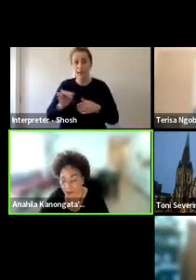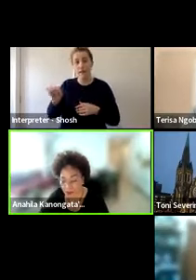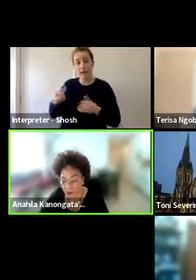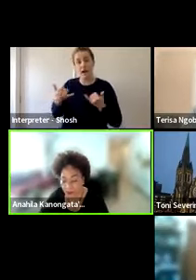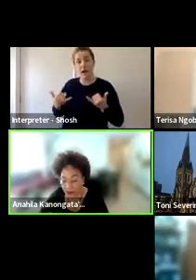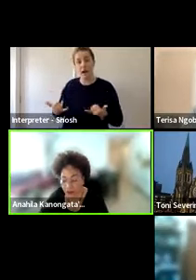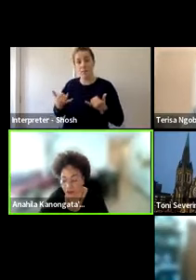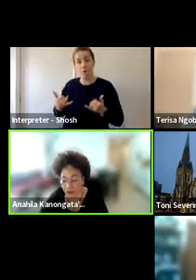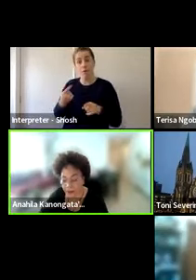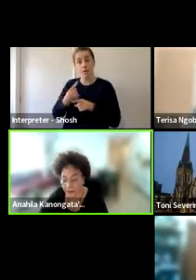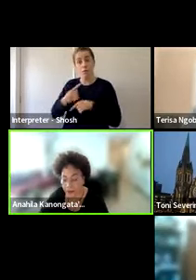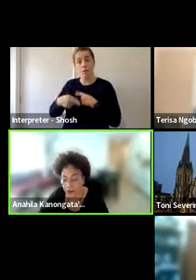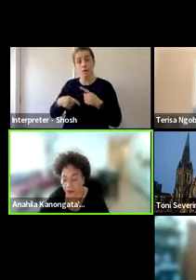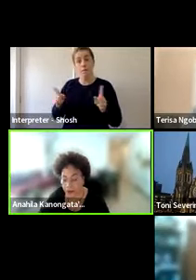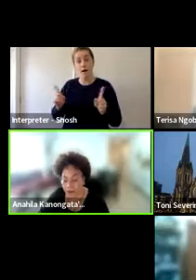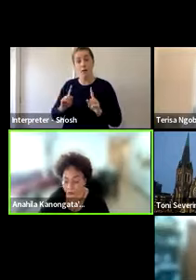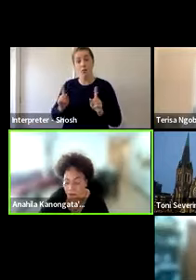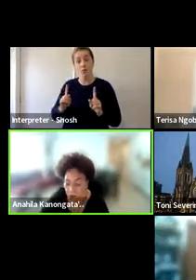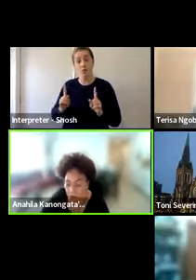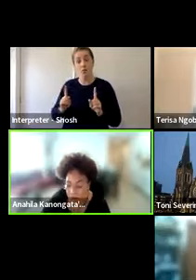moment it talks about